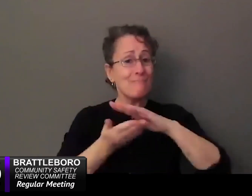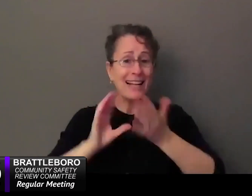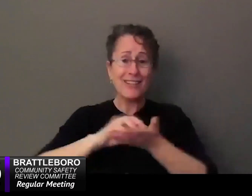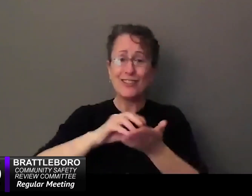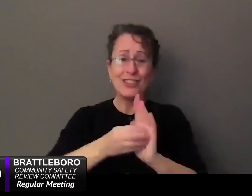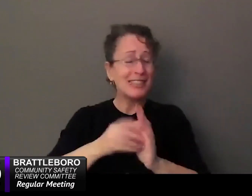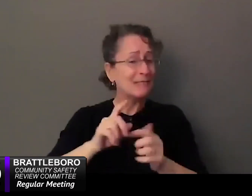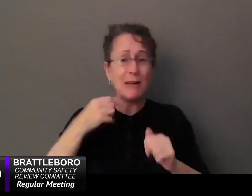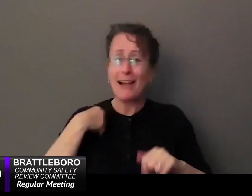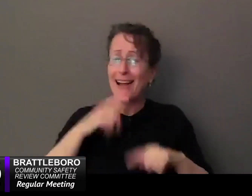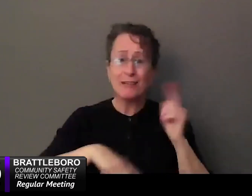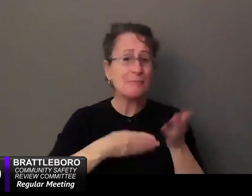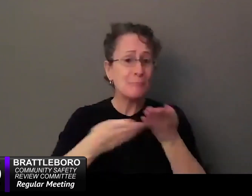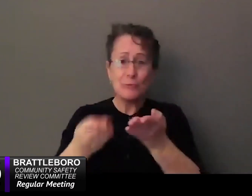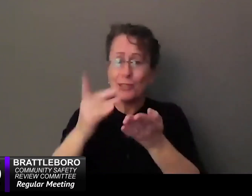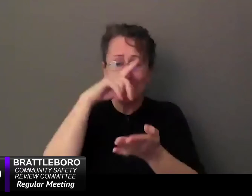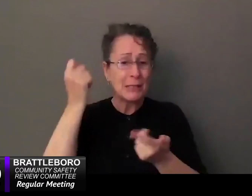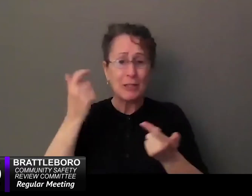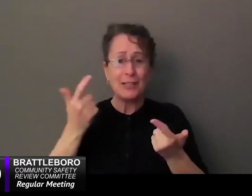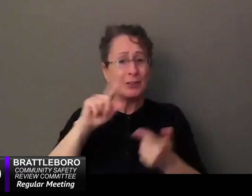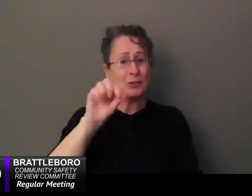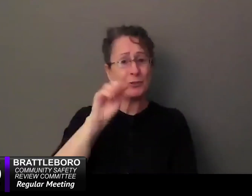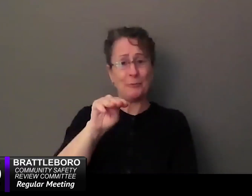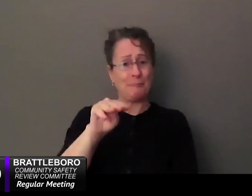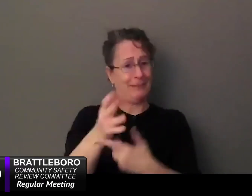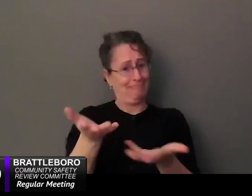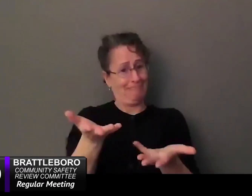would have brought them to the meeting.